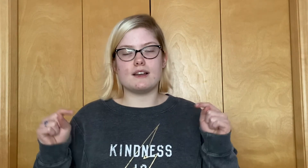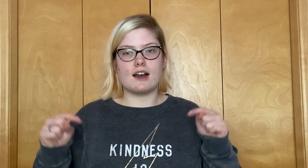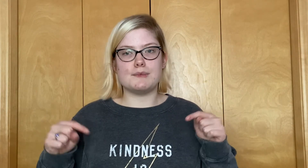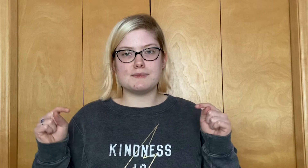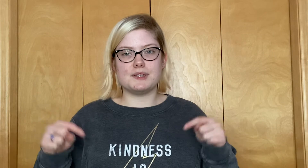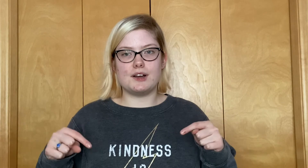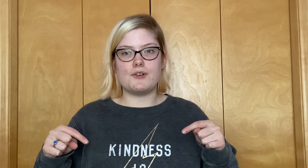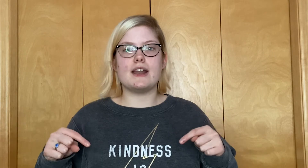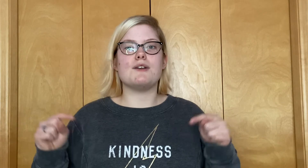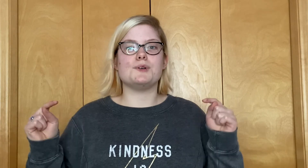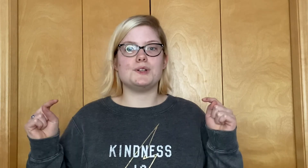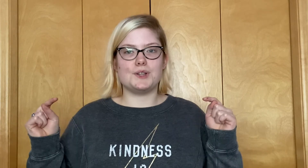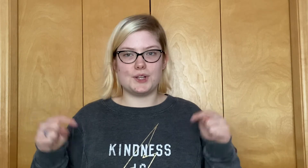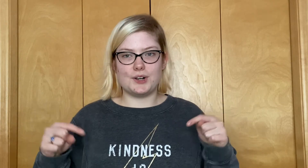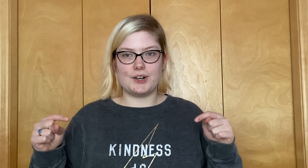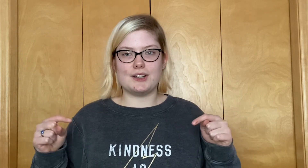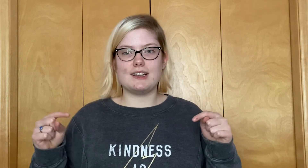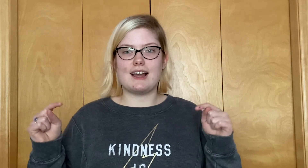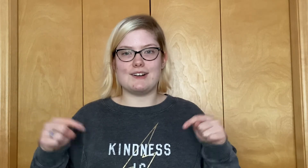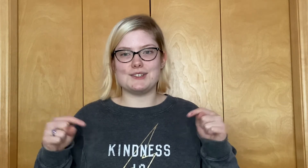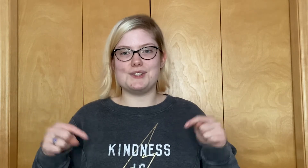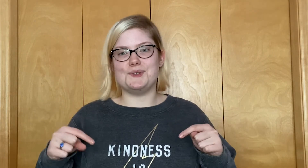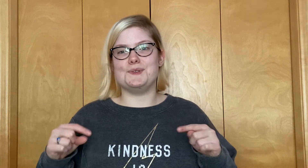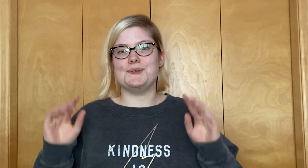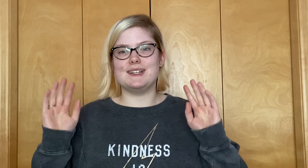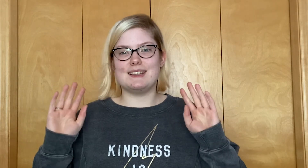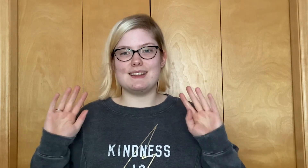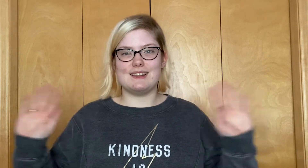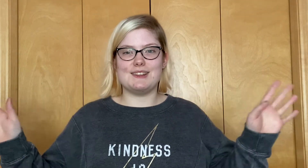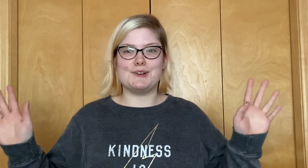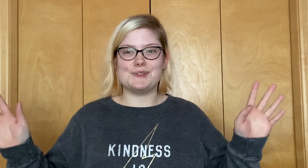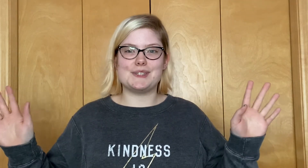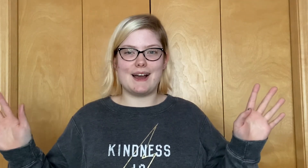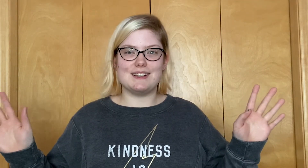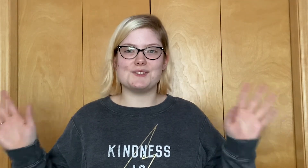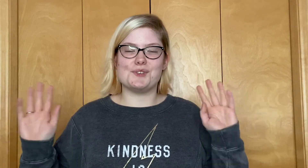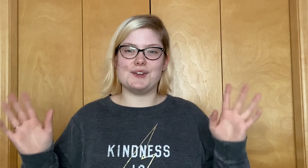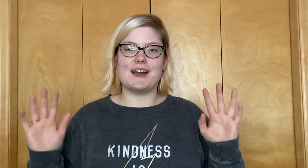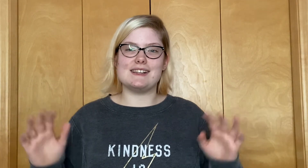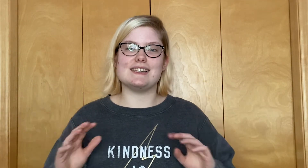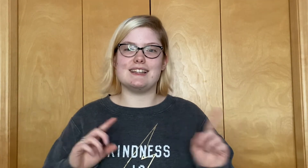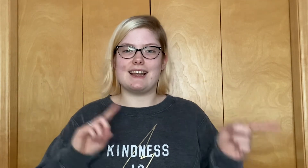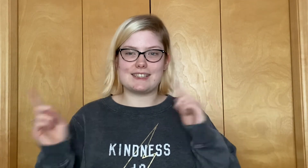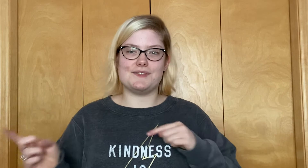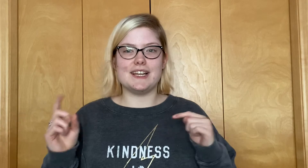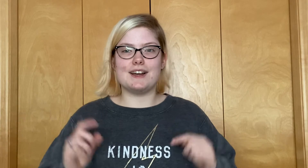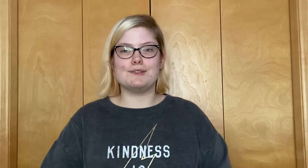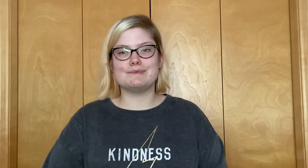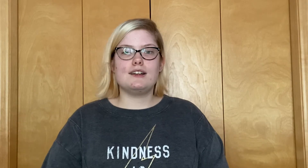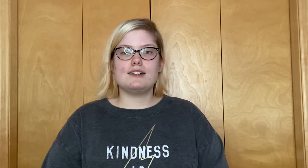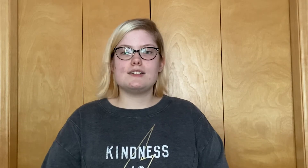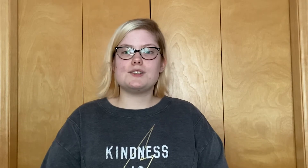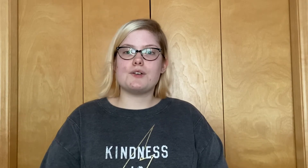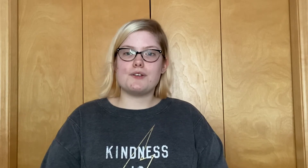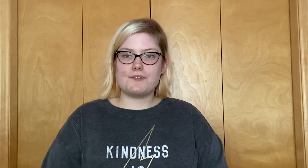comments below and I will learn how to do those signs for you guys in the next video. So the